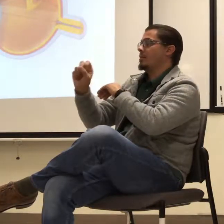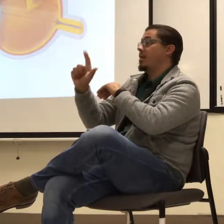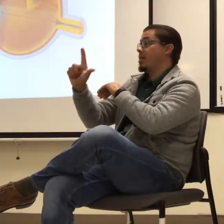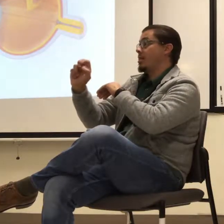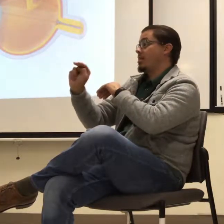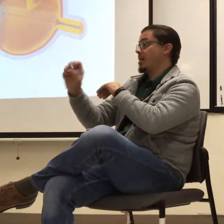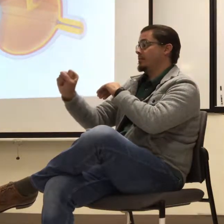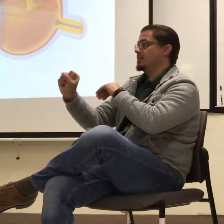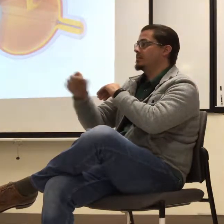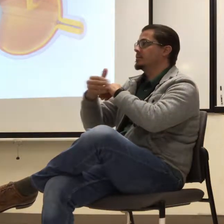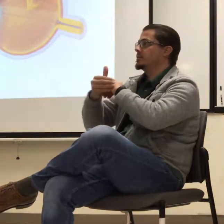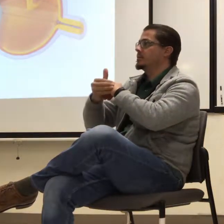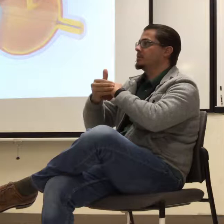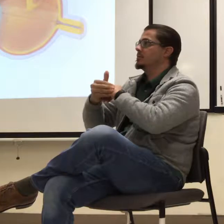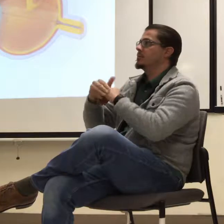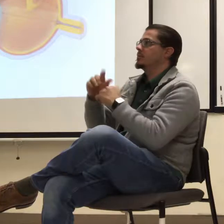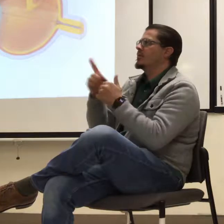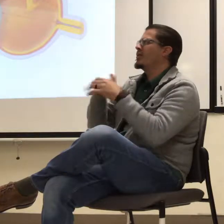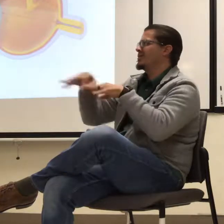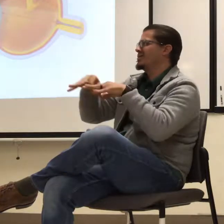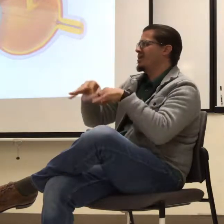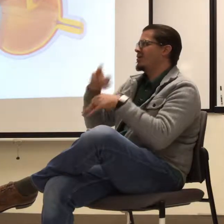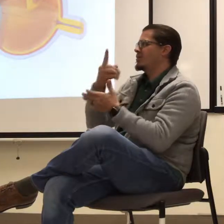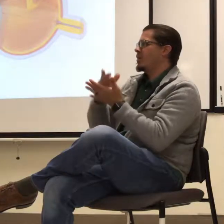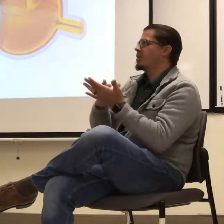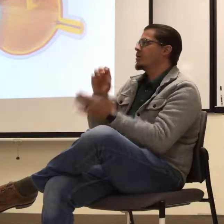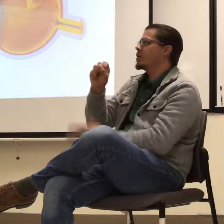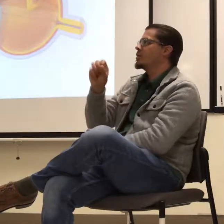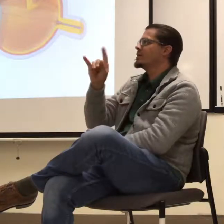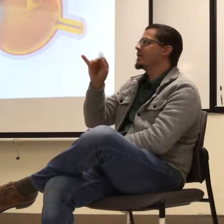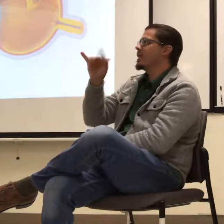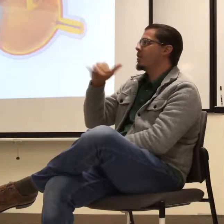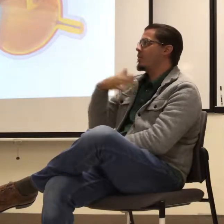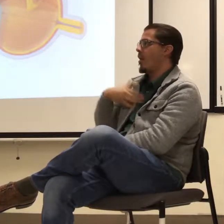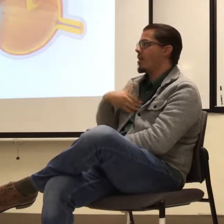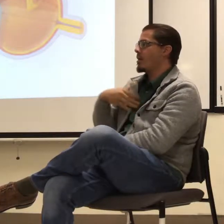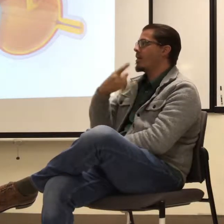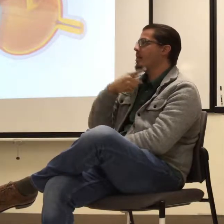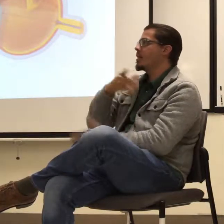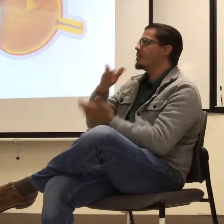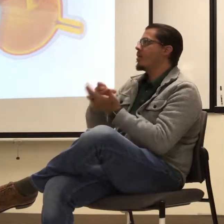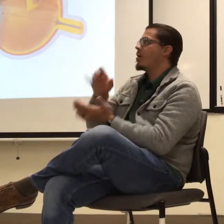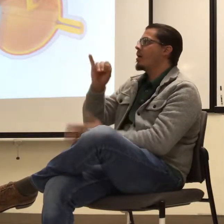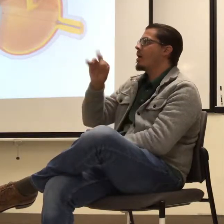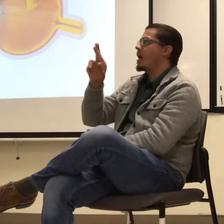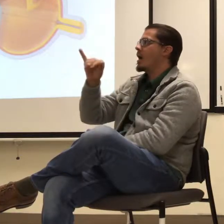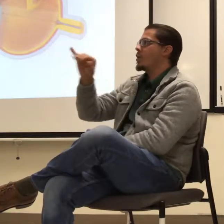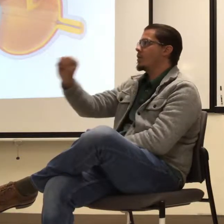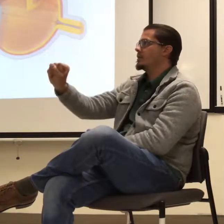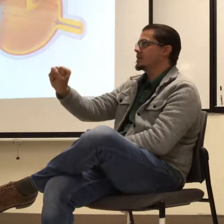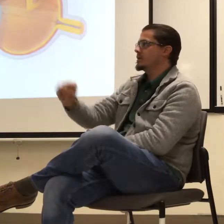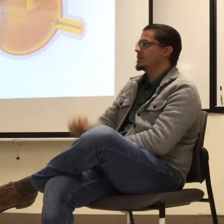behind, well, first let me finish describing the parts. So we got ciliary body. This part here is the iris.